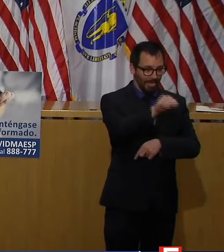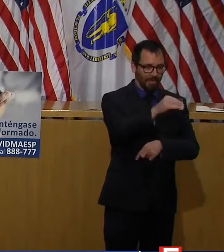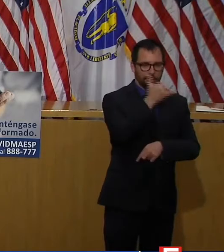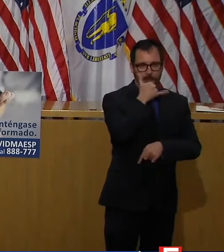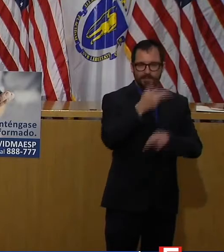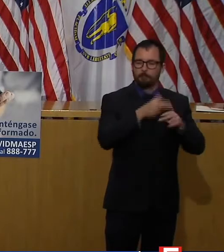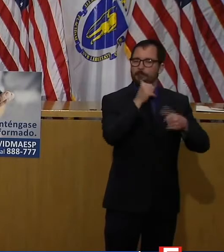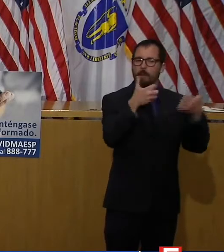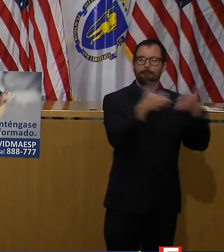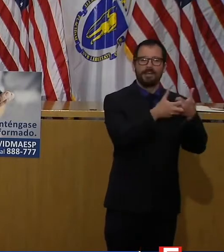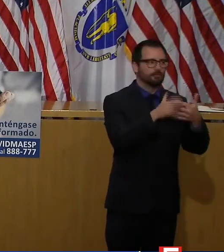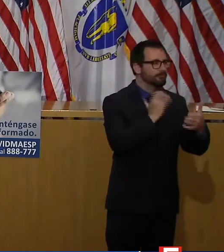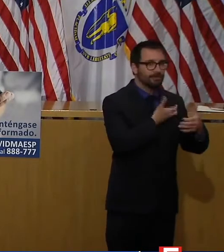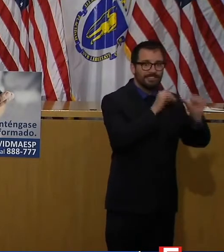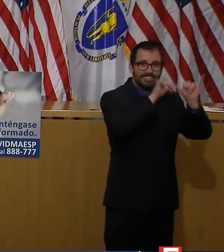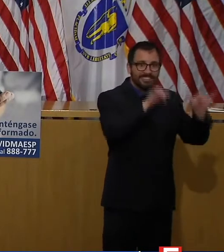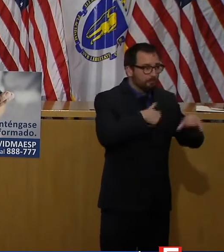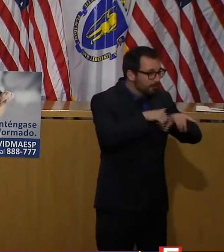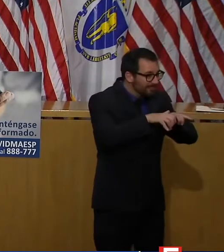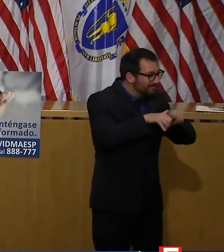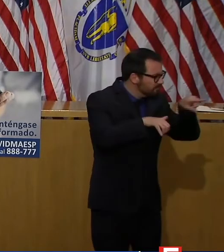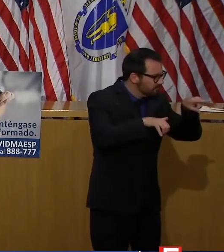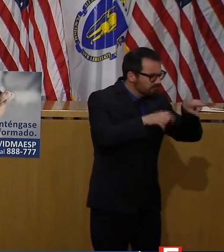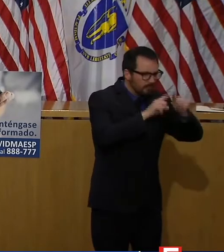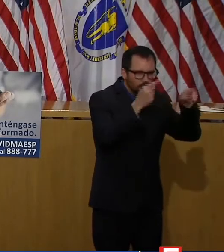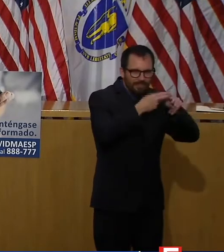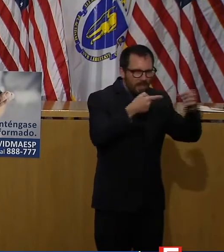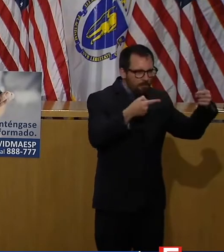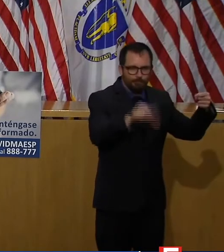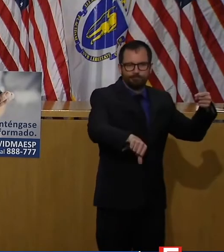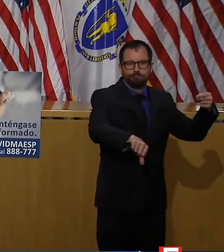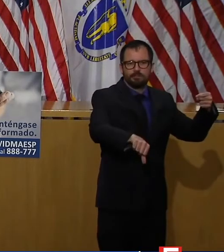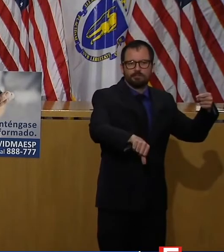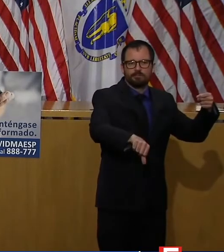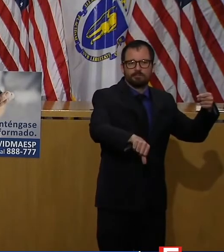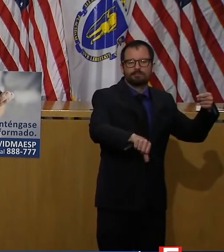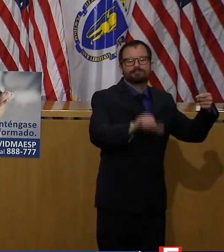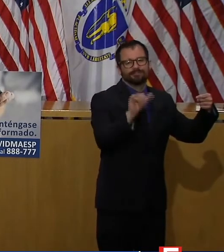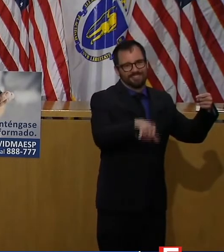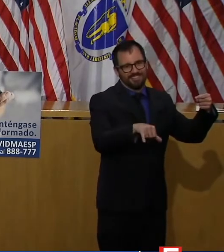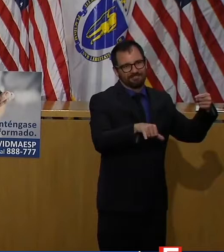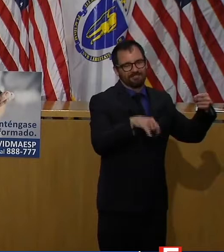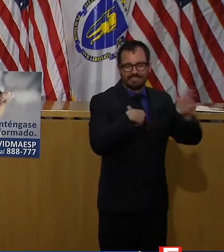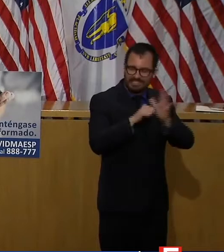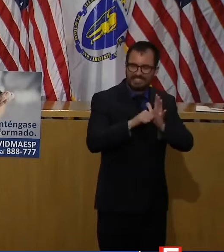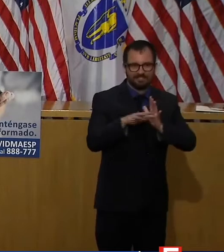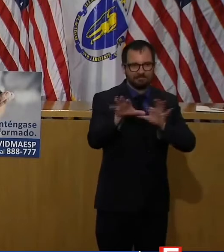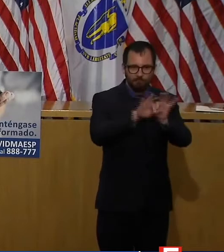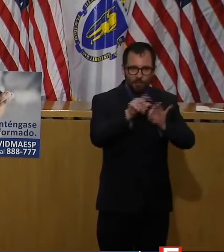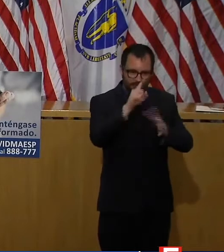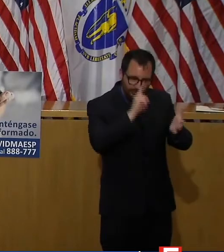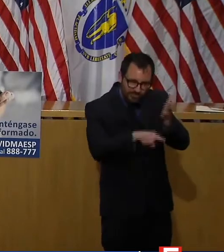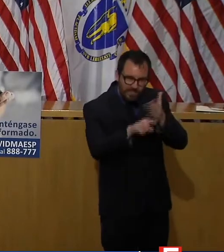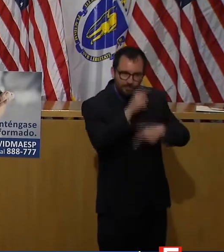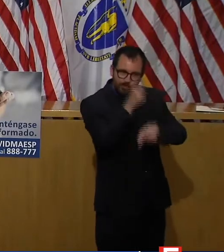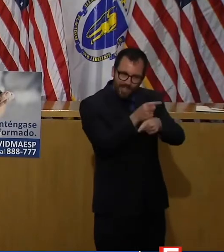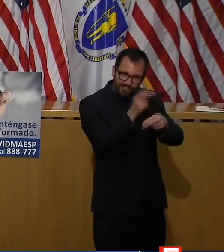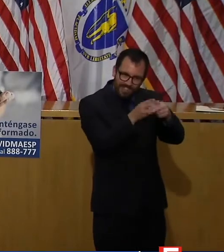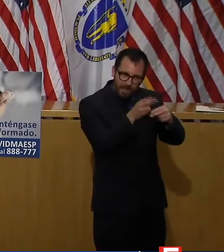application. It's the number one issue. I can't emphasize that enough. It's a big part of why we've